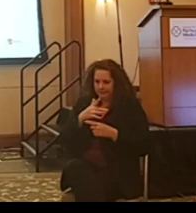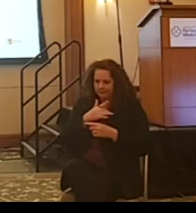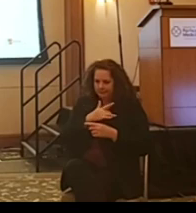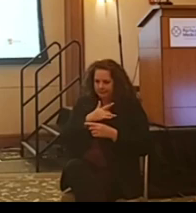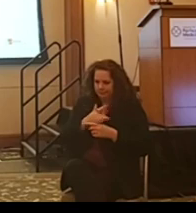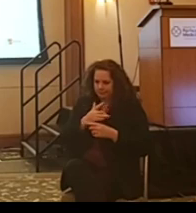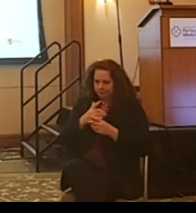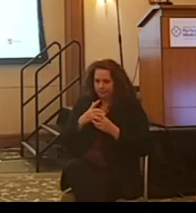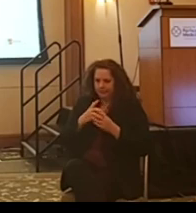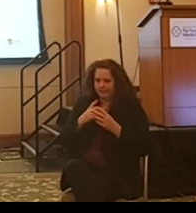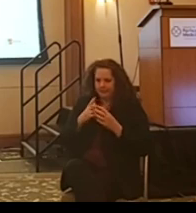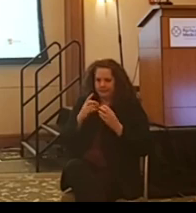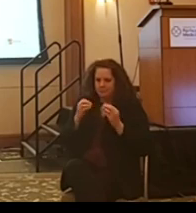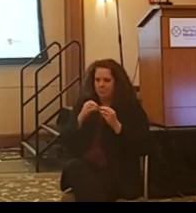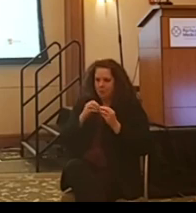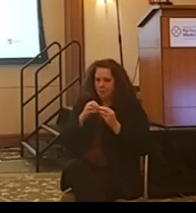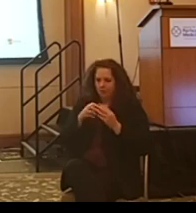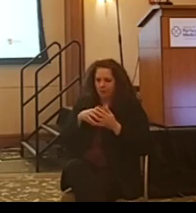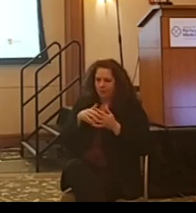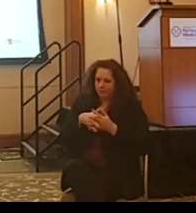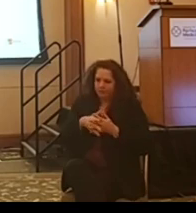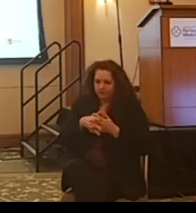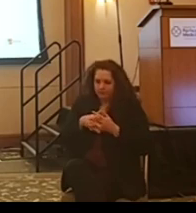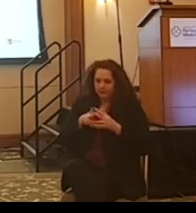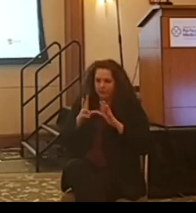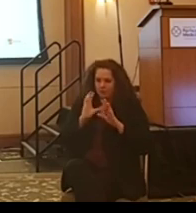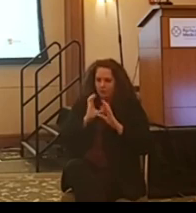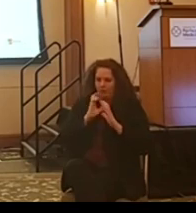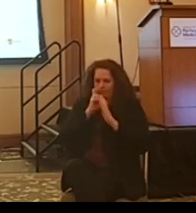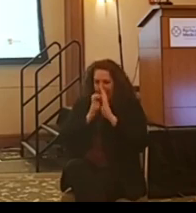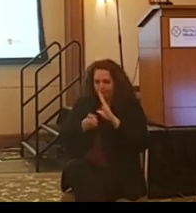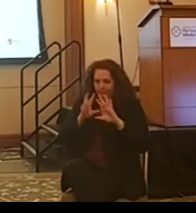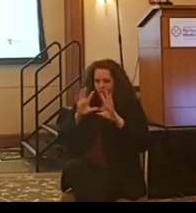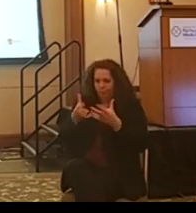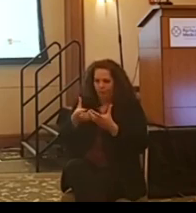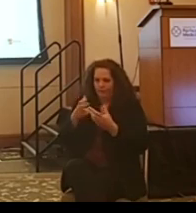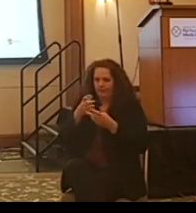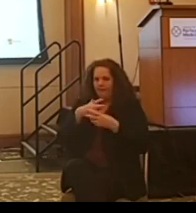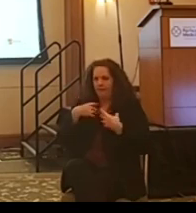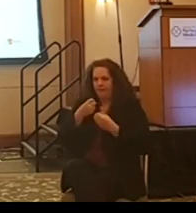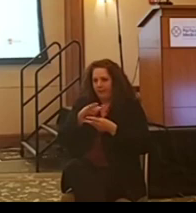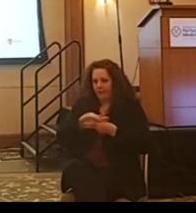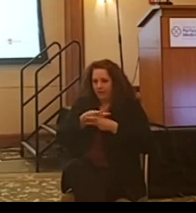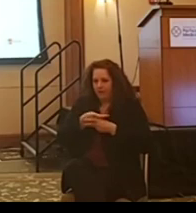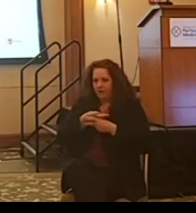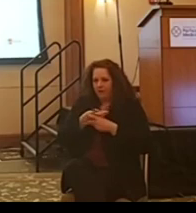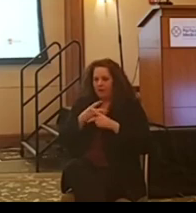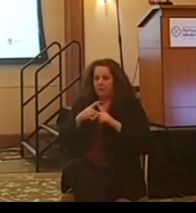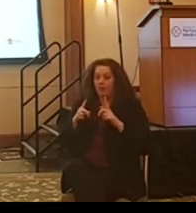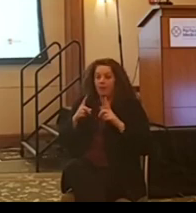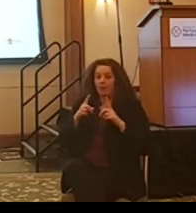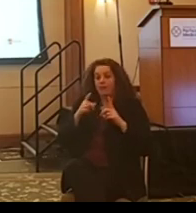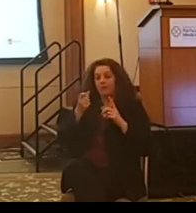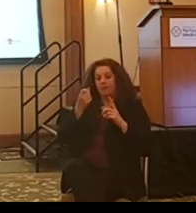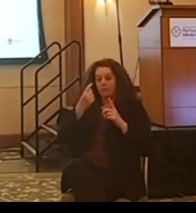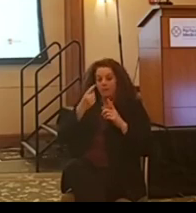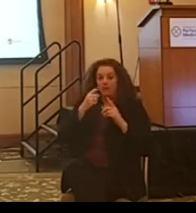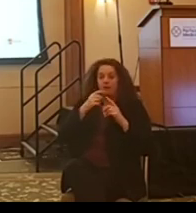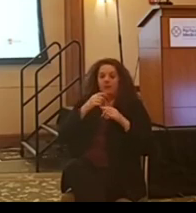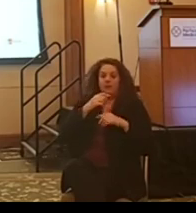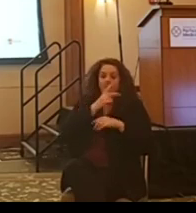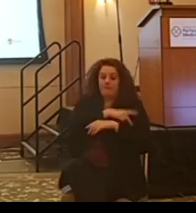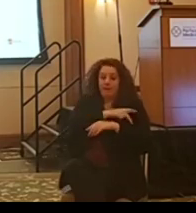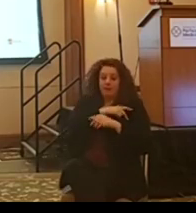embedding that even deeper into the world that we live in, the patient revolution is really designed to try